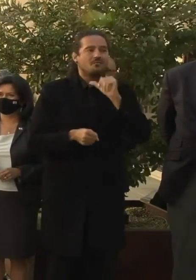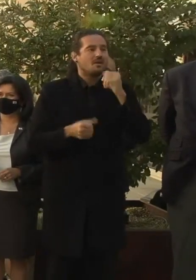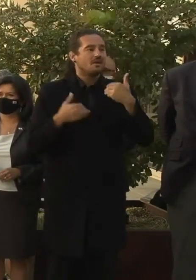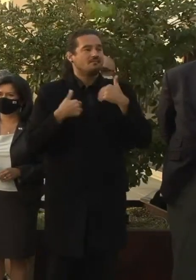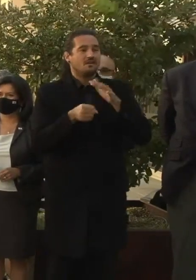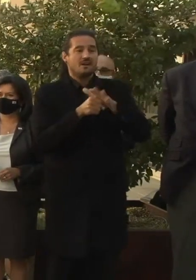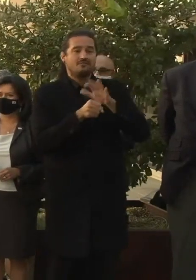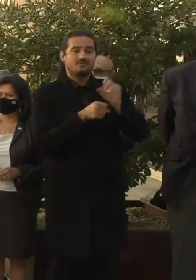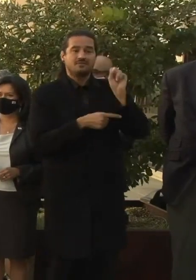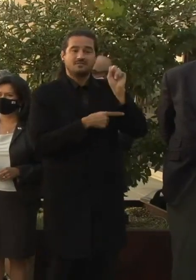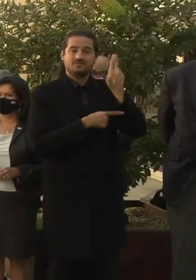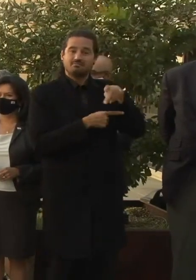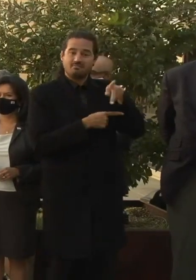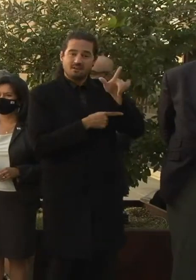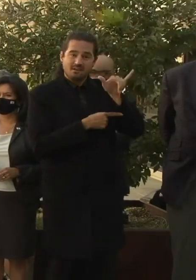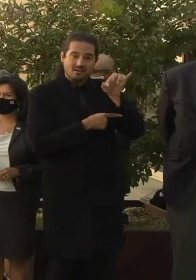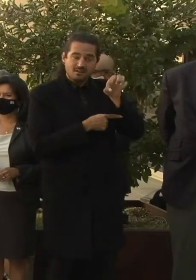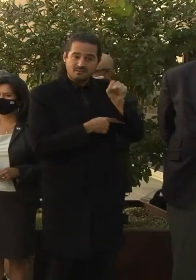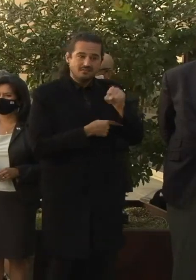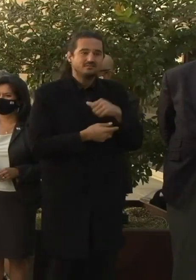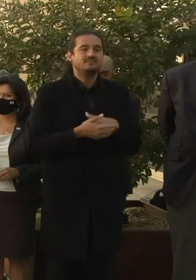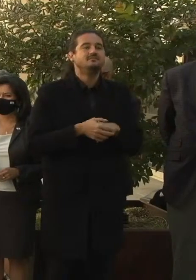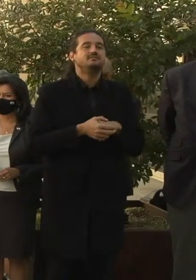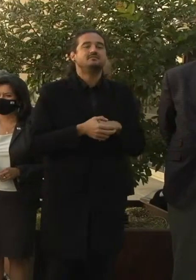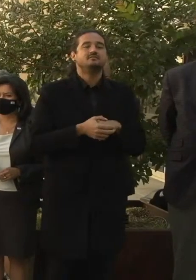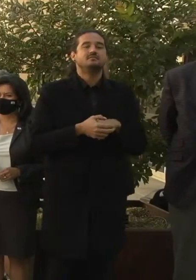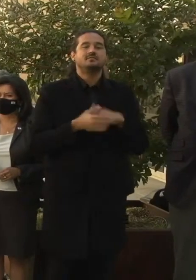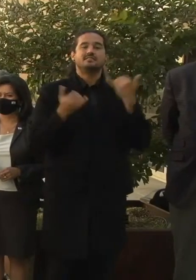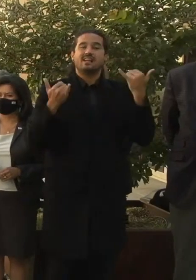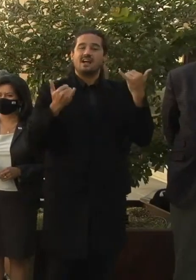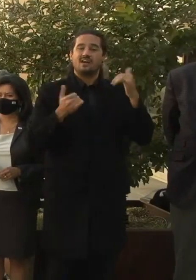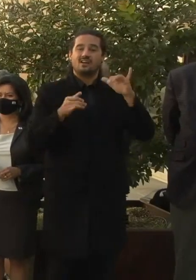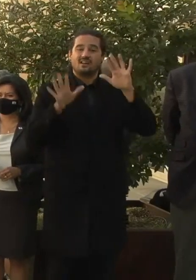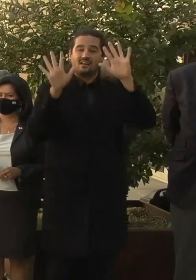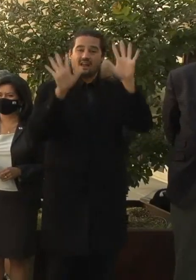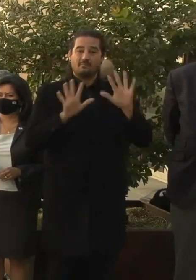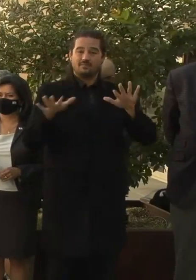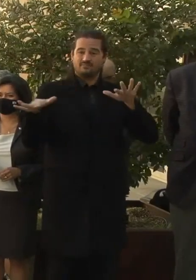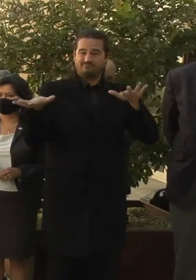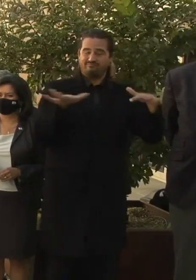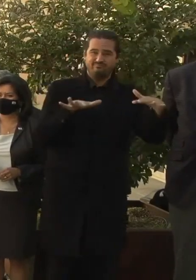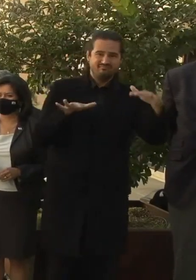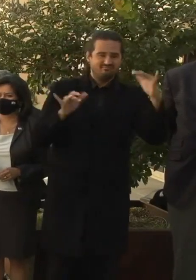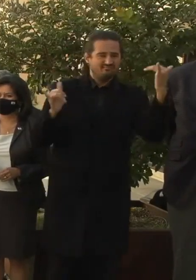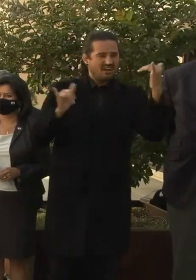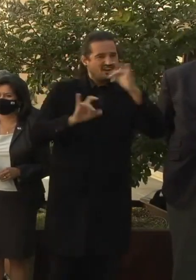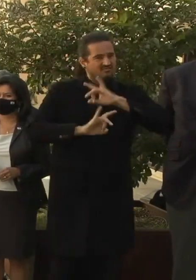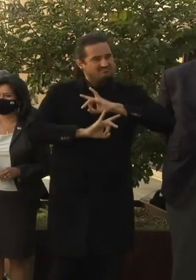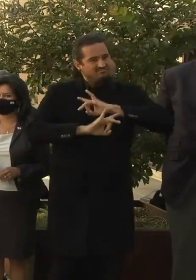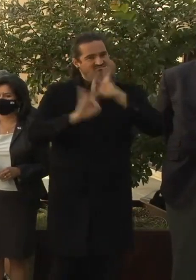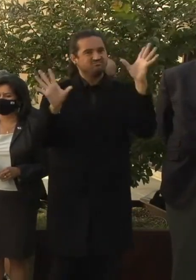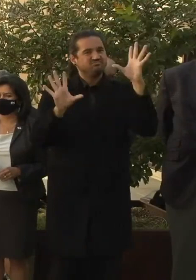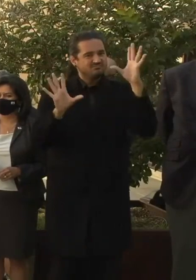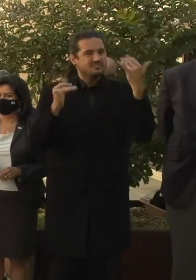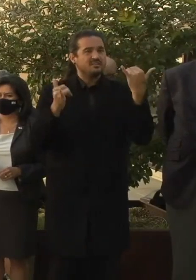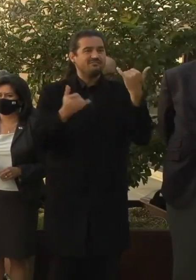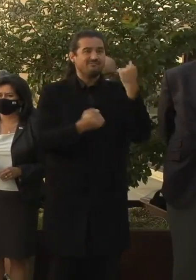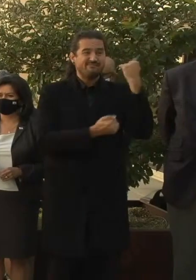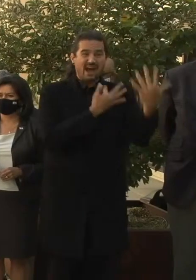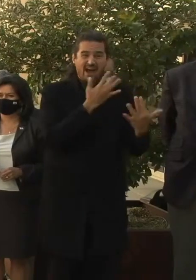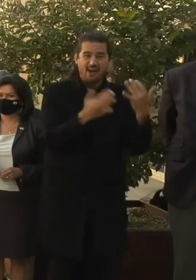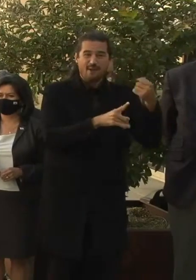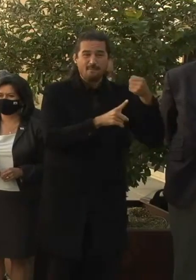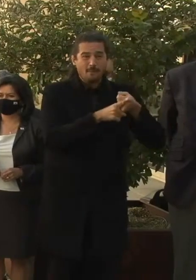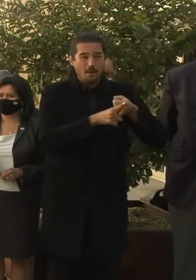climate crisis is real. We're feeling it now. We have our wildfires, we have our extreme heat and weather events. But part